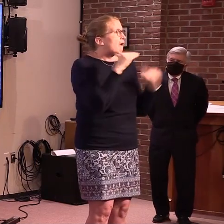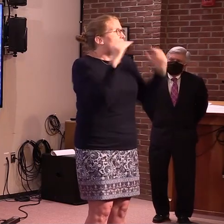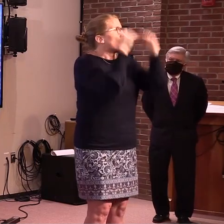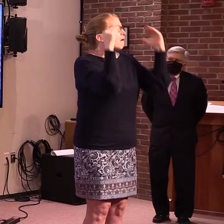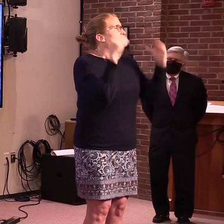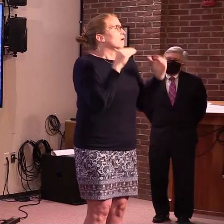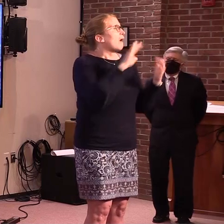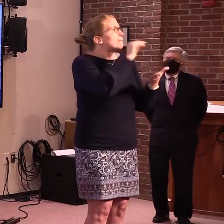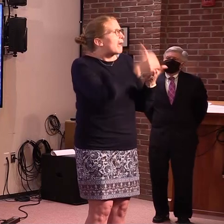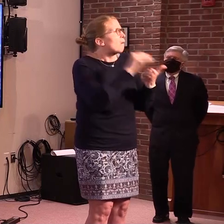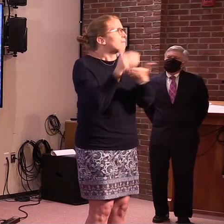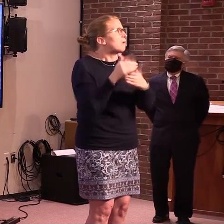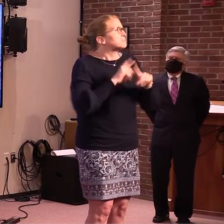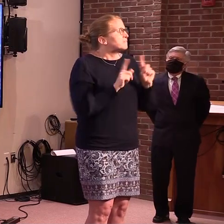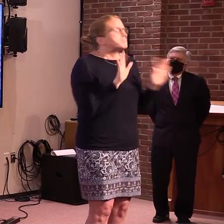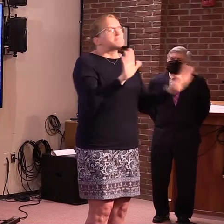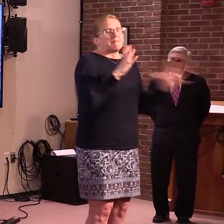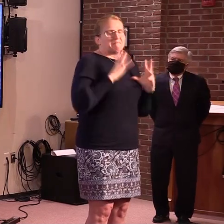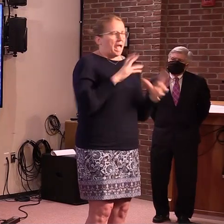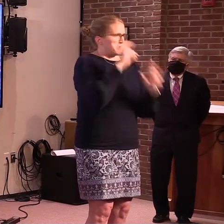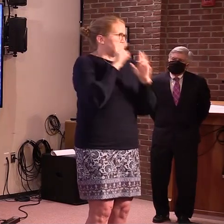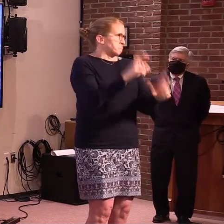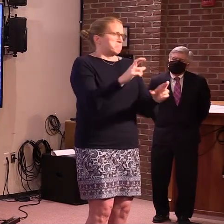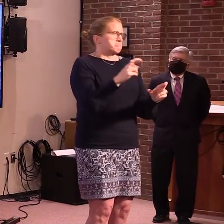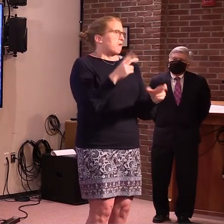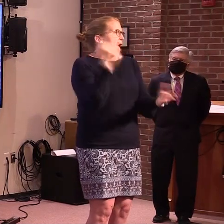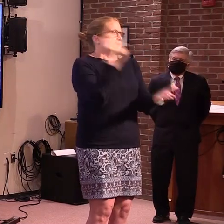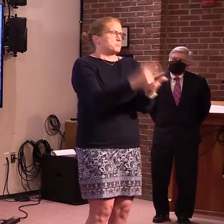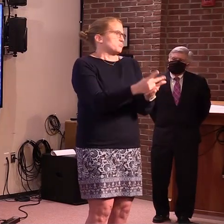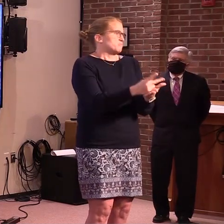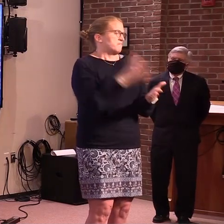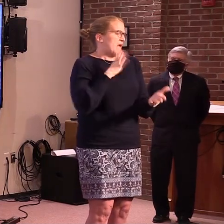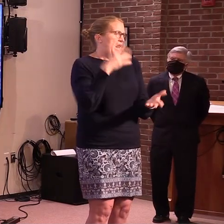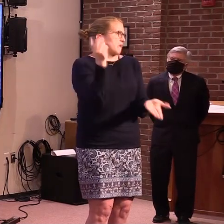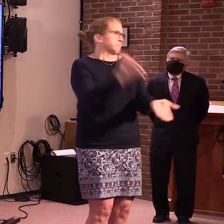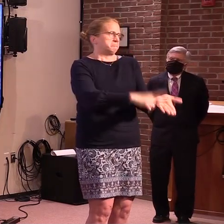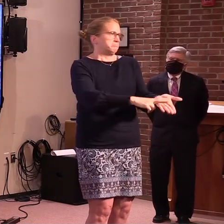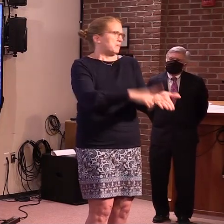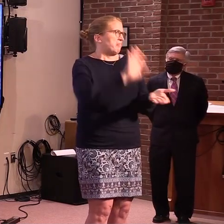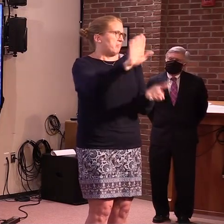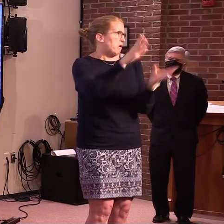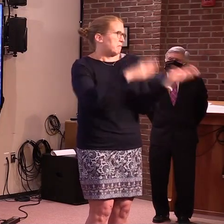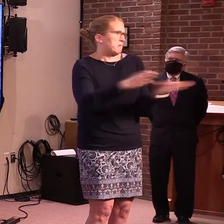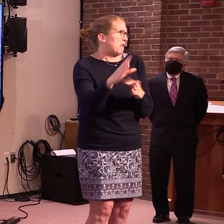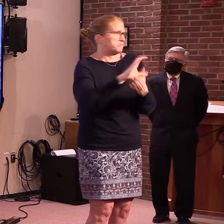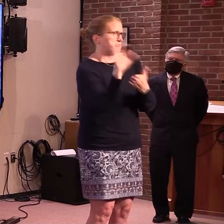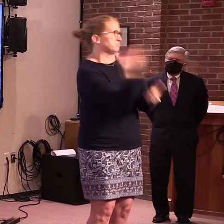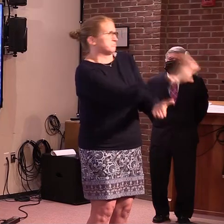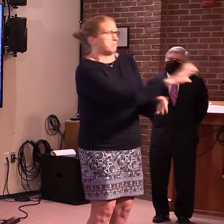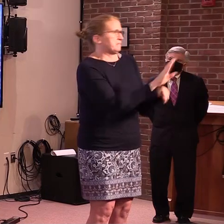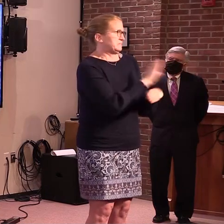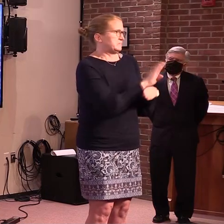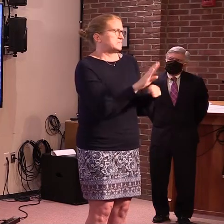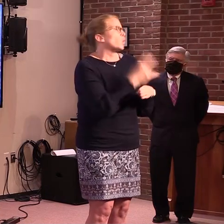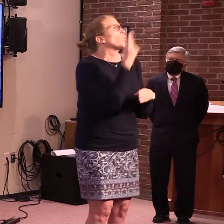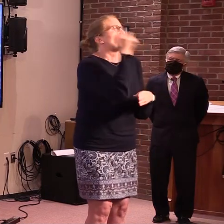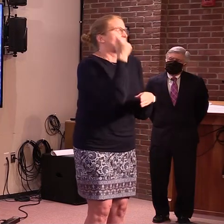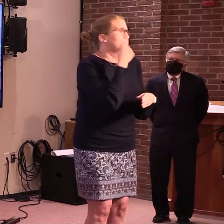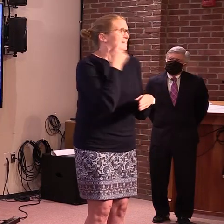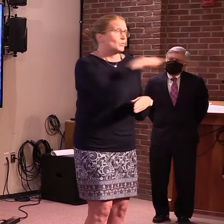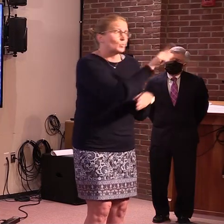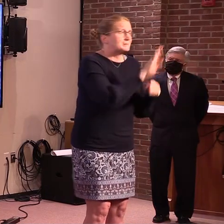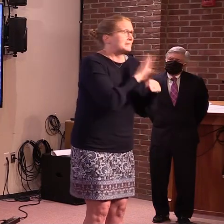of these businesses, as you know, are on the brink of bankruptcy, and I'm not sure how much longer they can hold on.